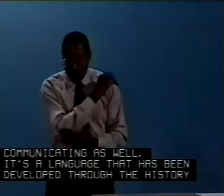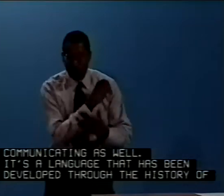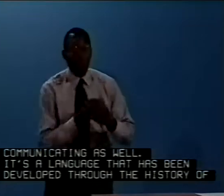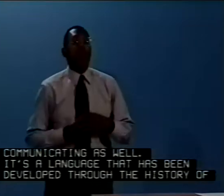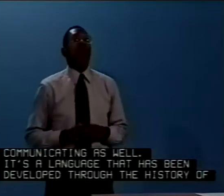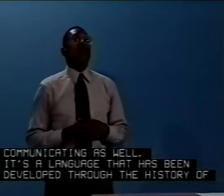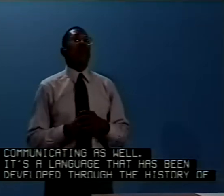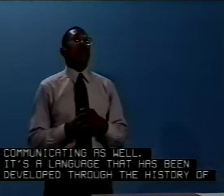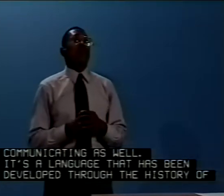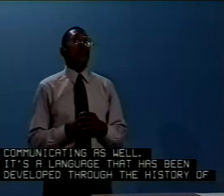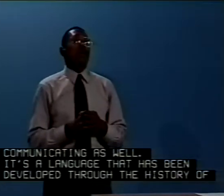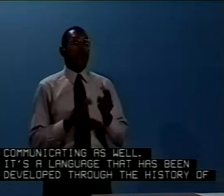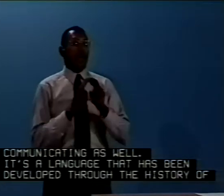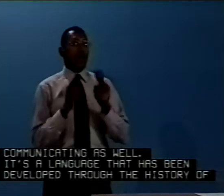in this country of America.